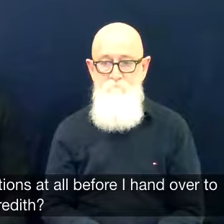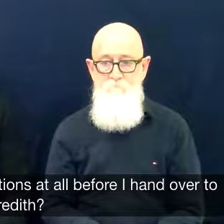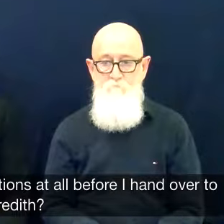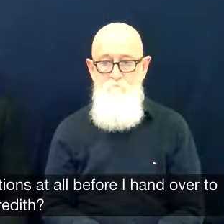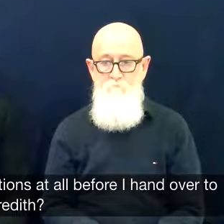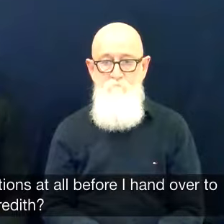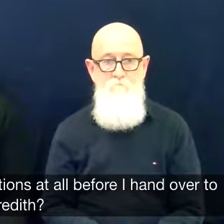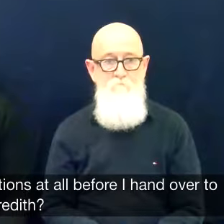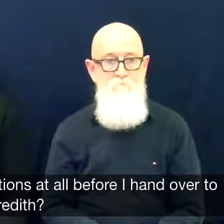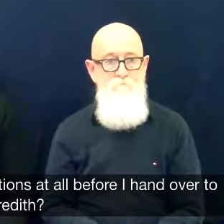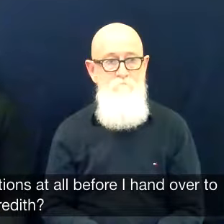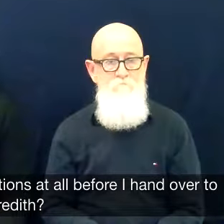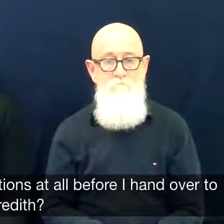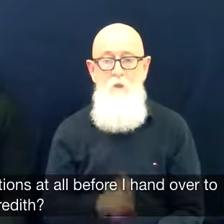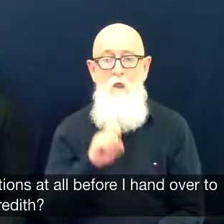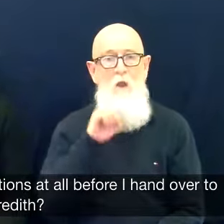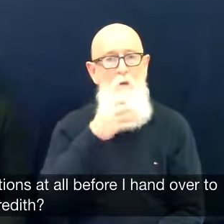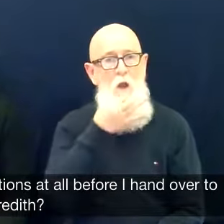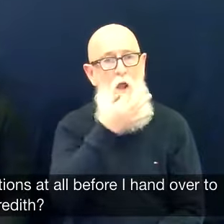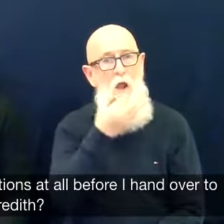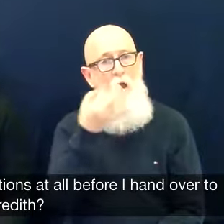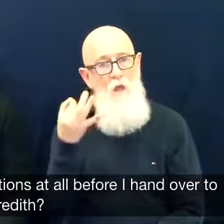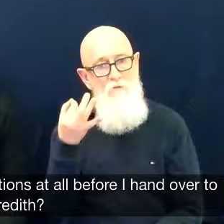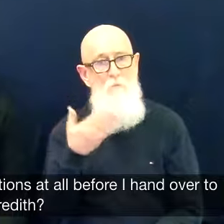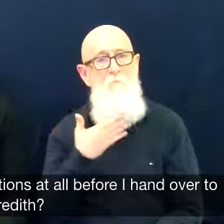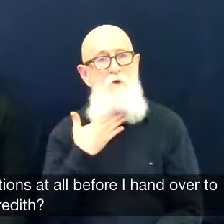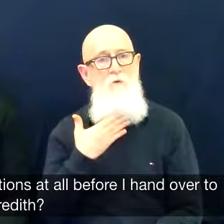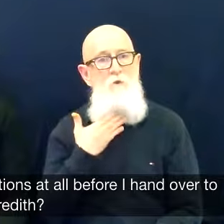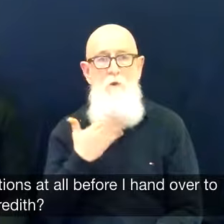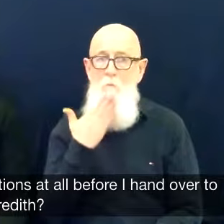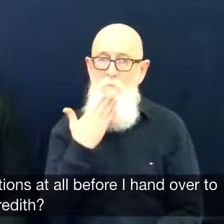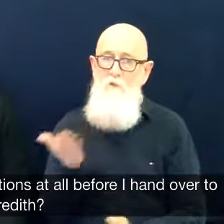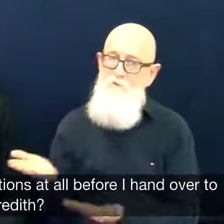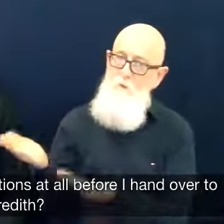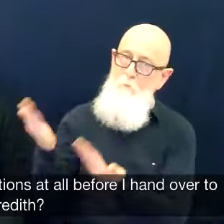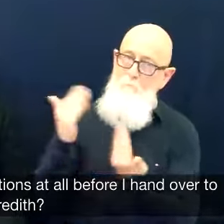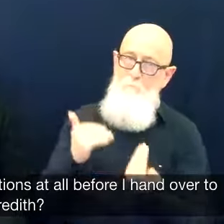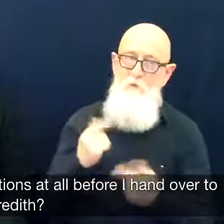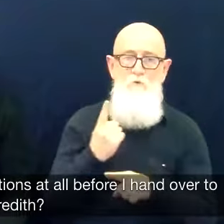So now I'm going to ask Meredith to come and talk about SMART goals.